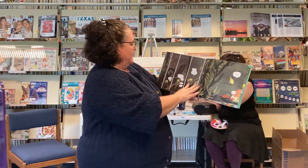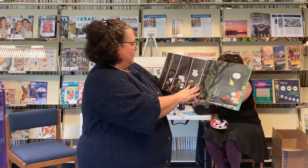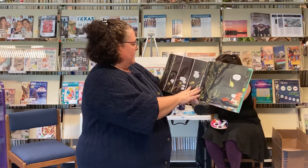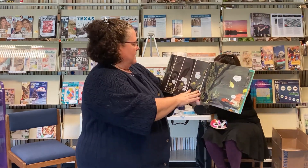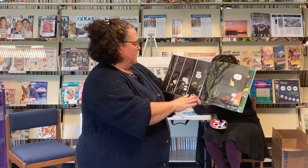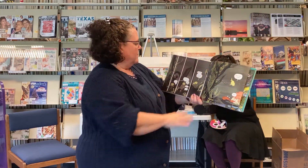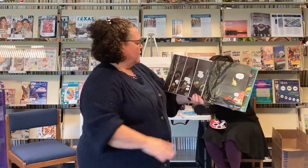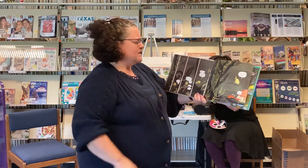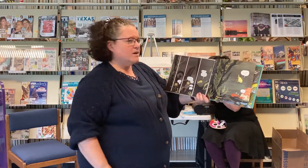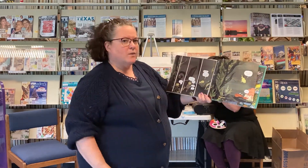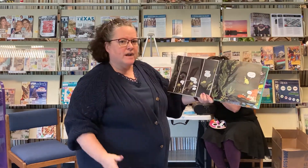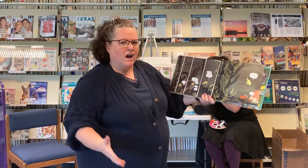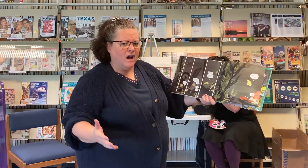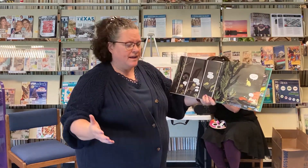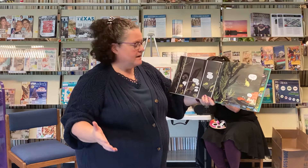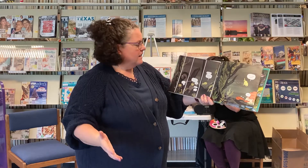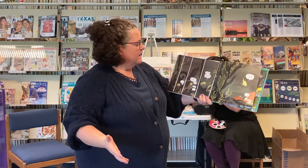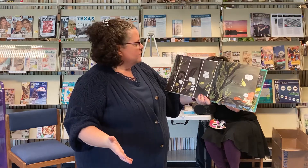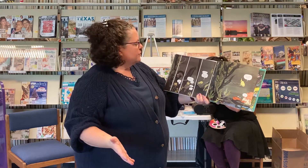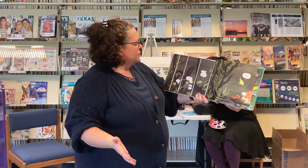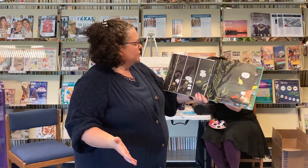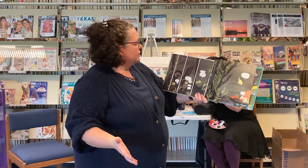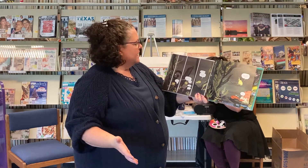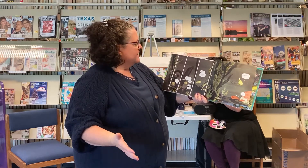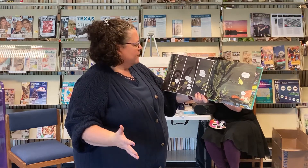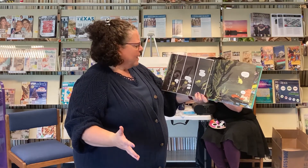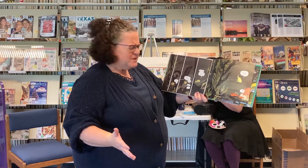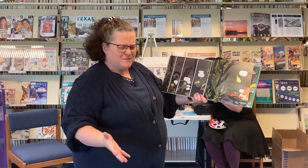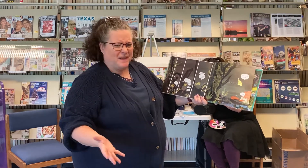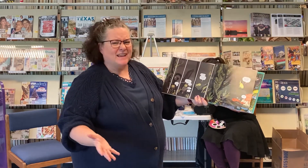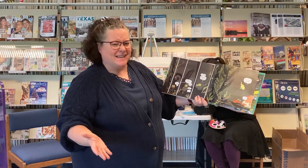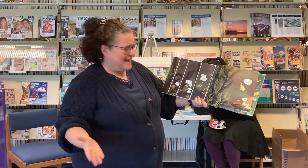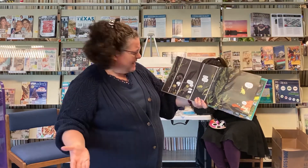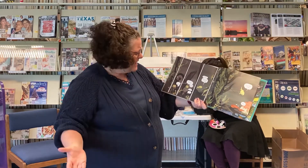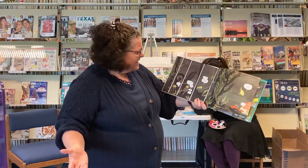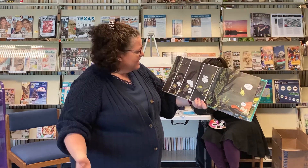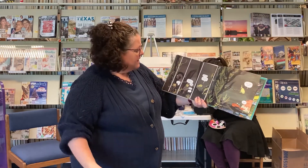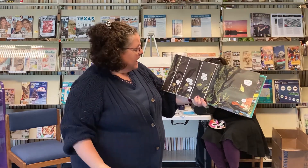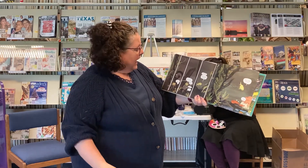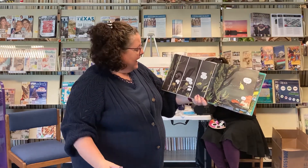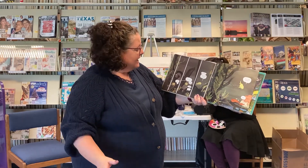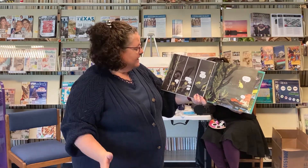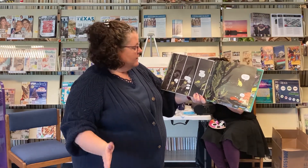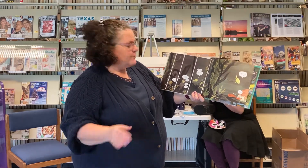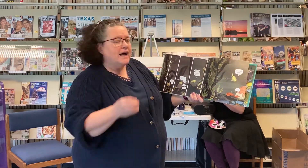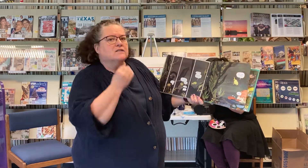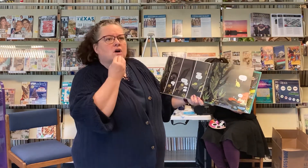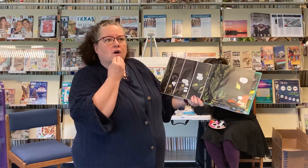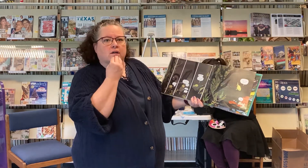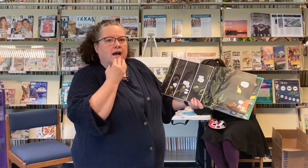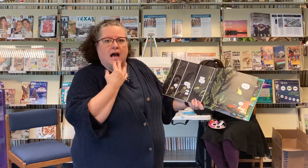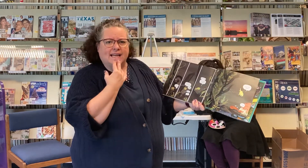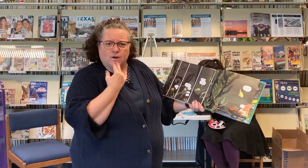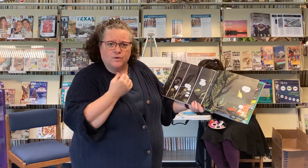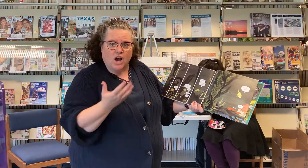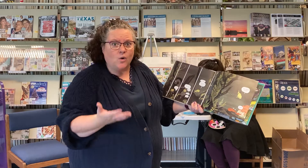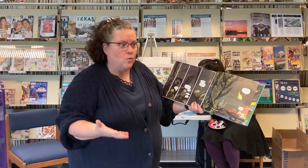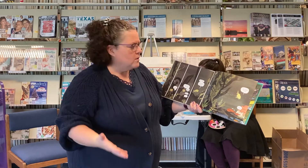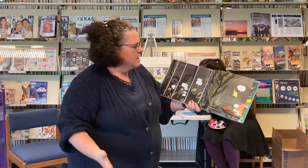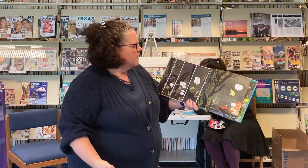Okay, what's going on? Shh, did crab just bake a cake? Hide, for how long? I don't know.